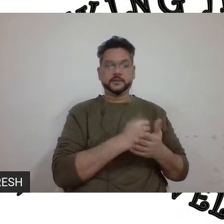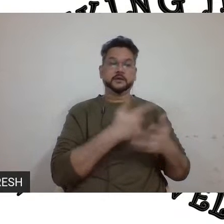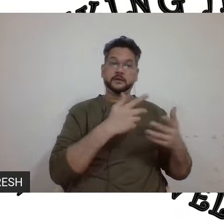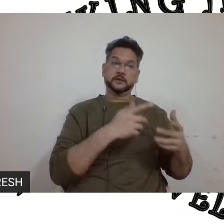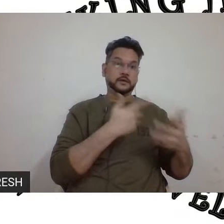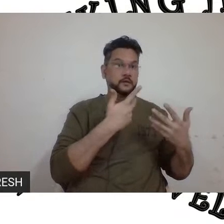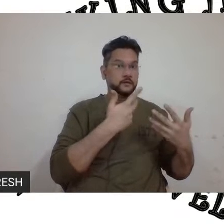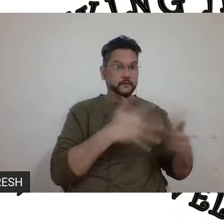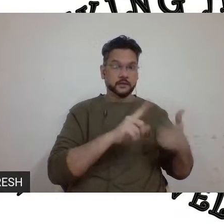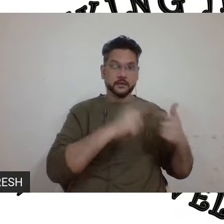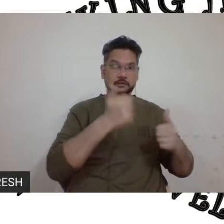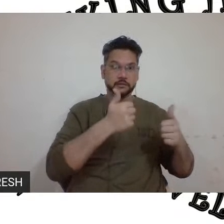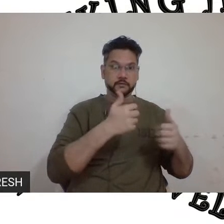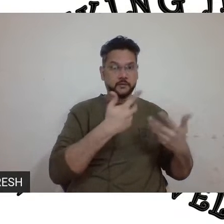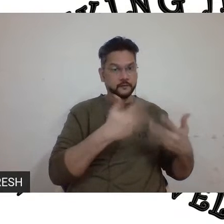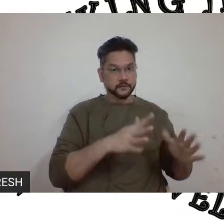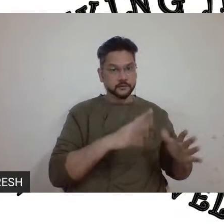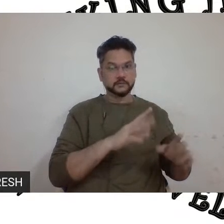own, because I mean,